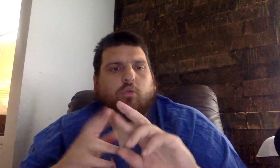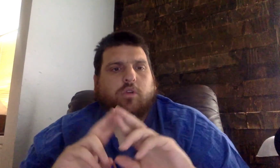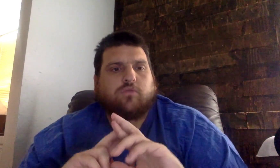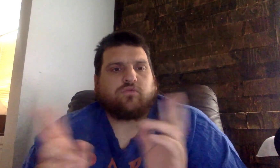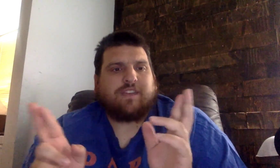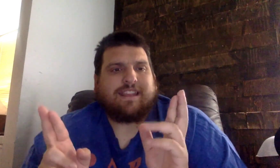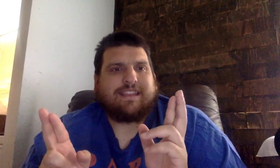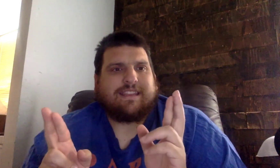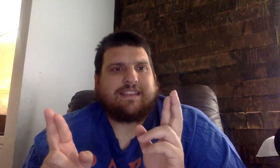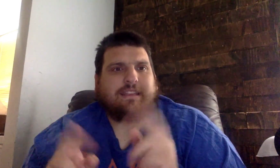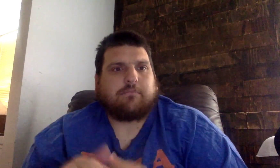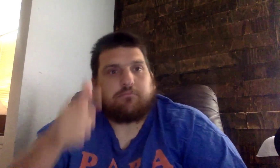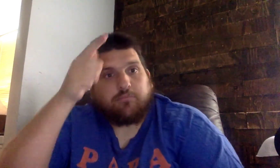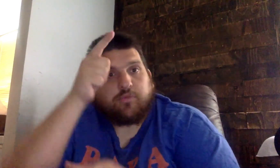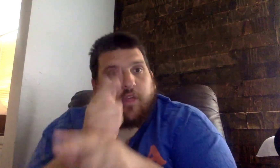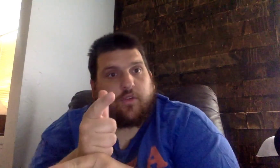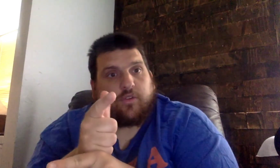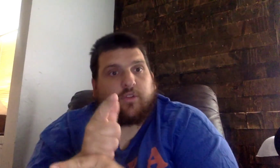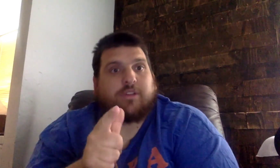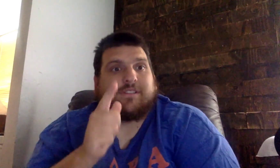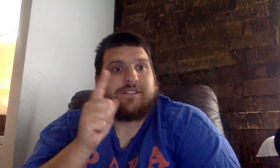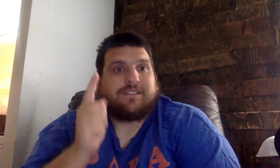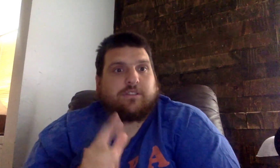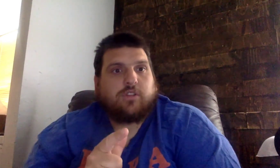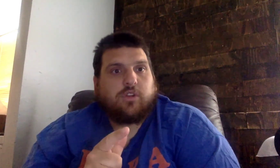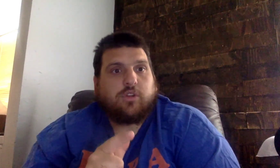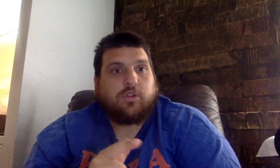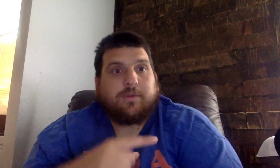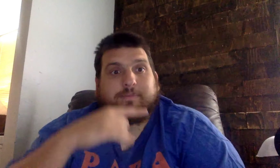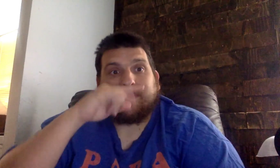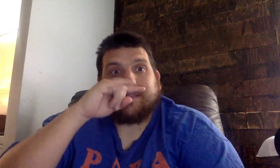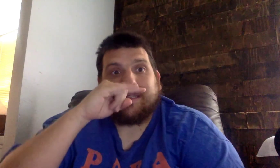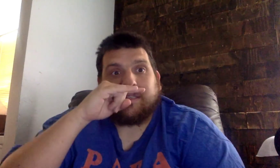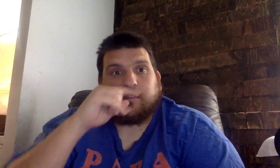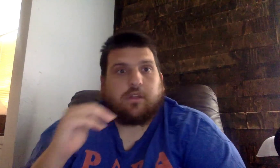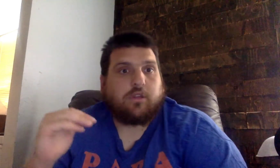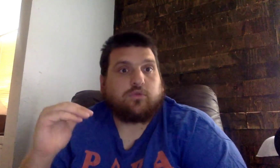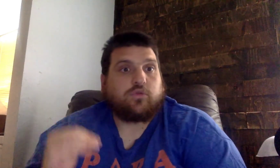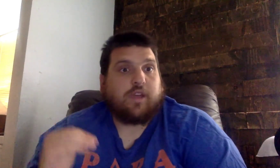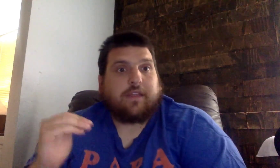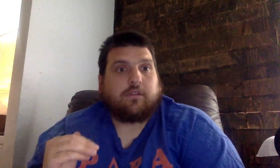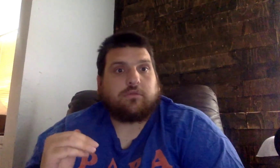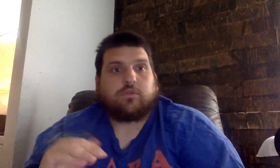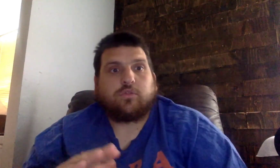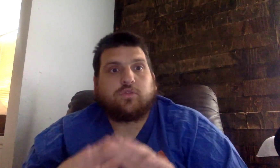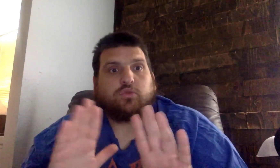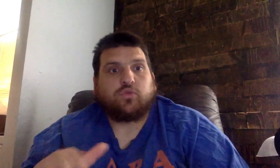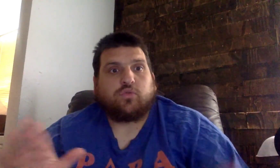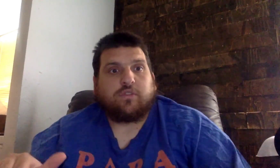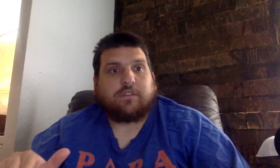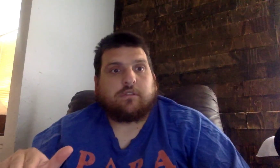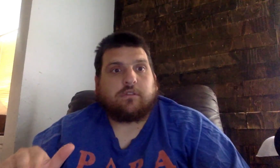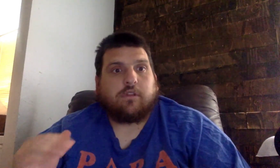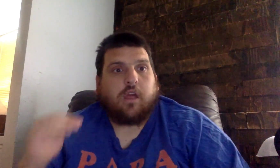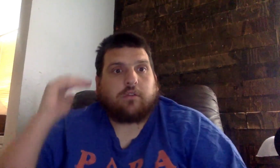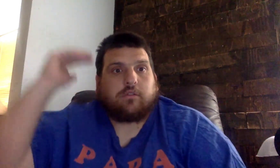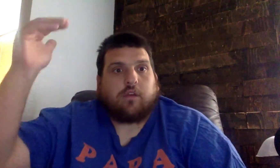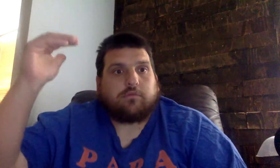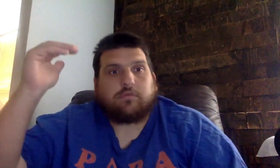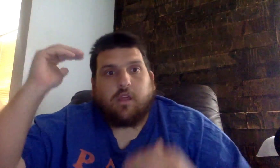slow, ready, brother, sister, kid, child, children,